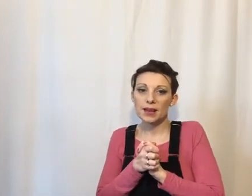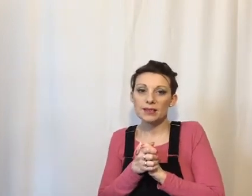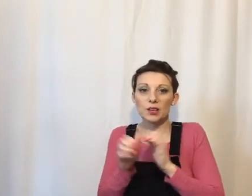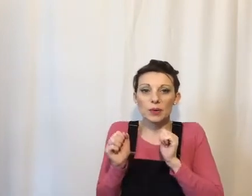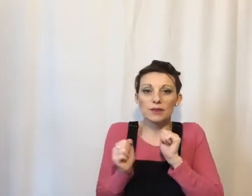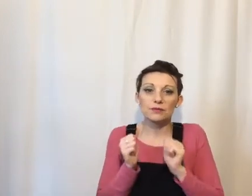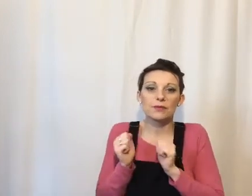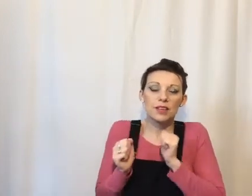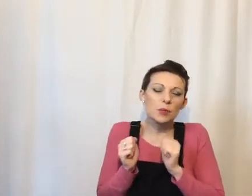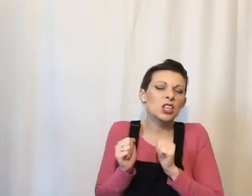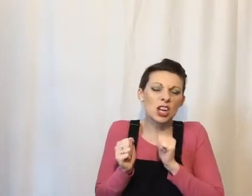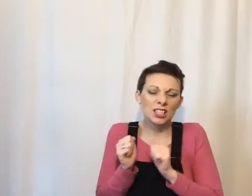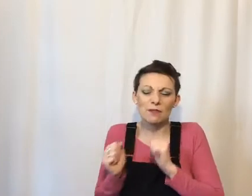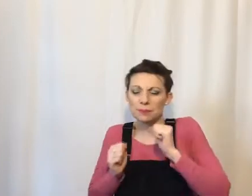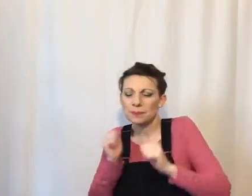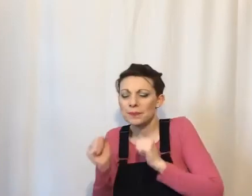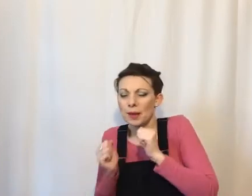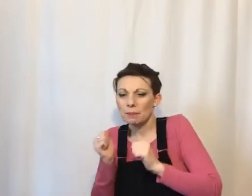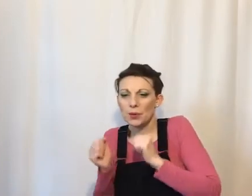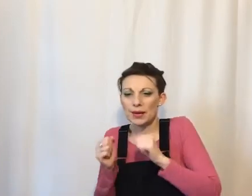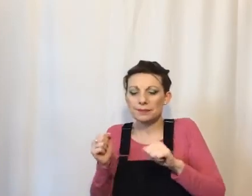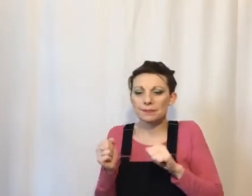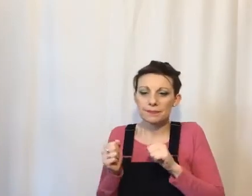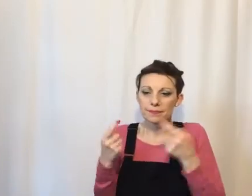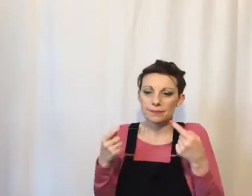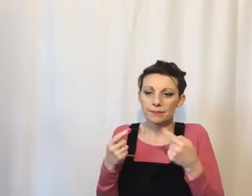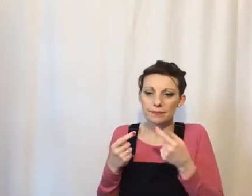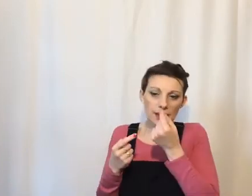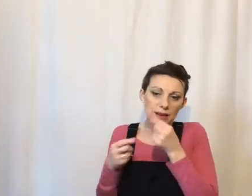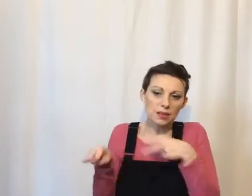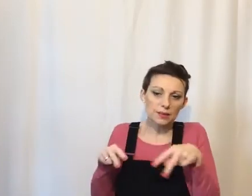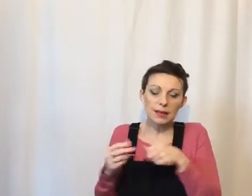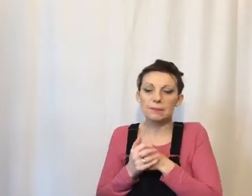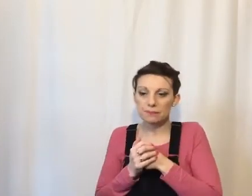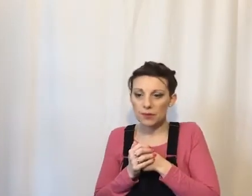There's a little bit of chance of thinking. Hand dance there. Ready?